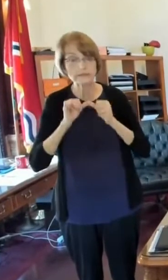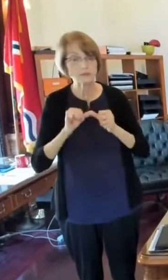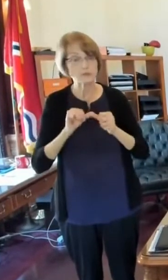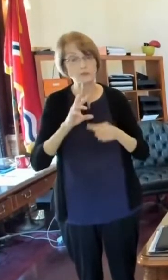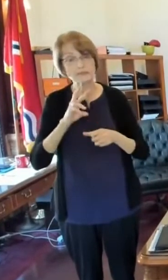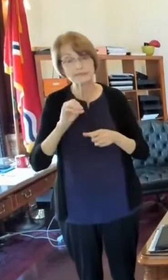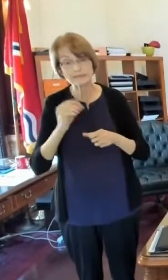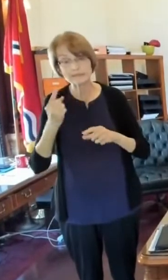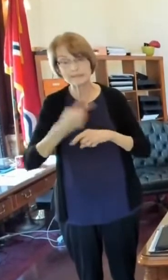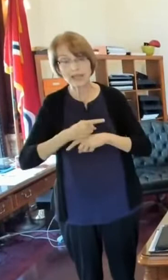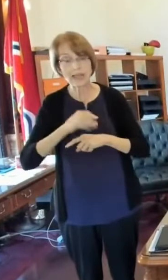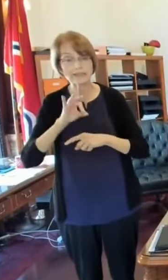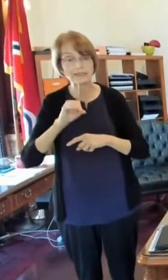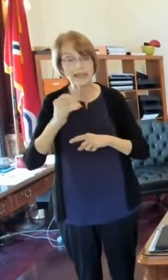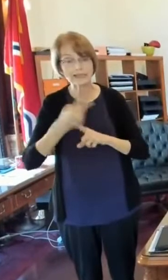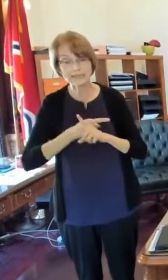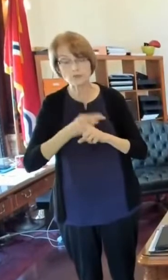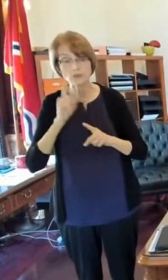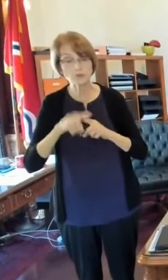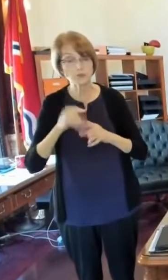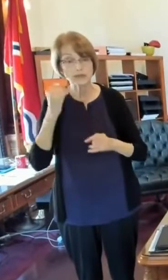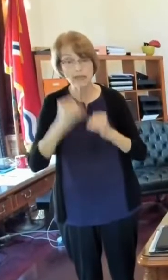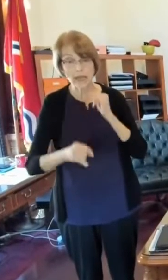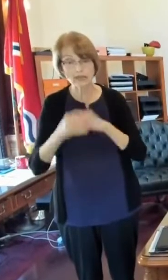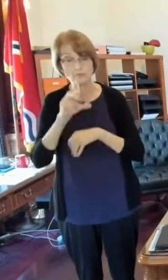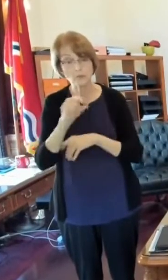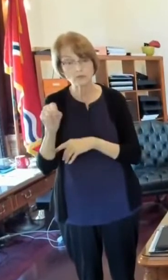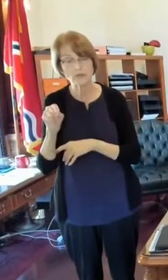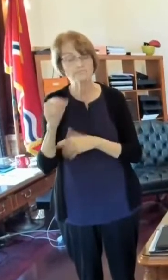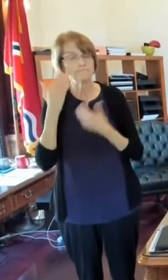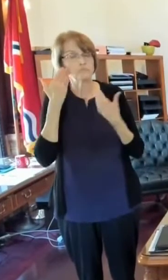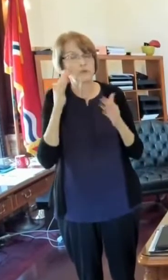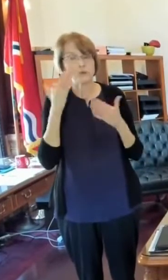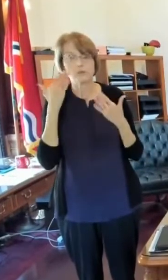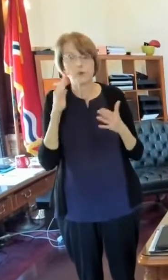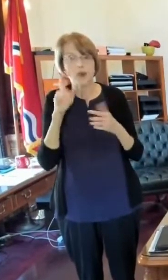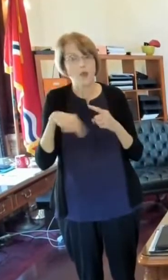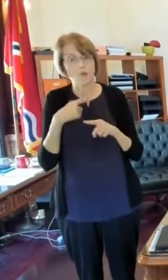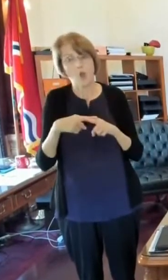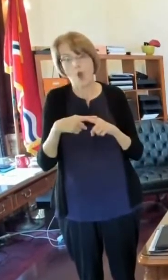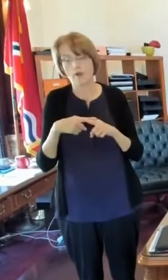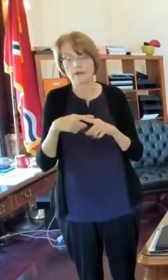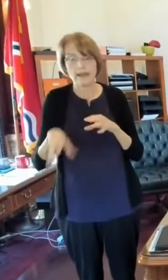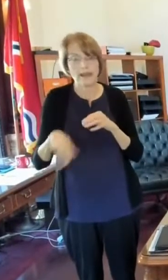year? All of those are options. We don't know at this point.